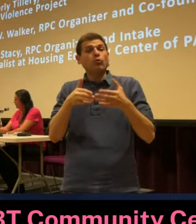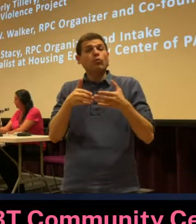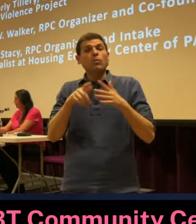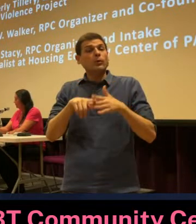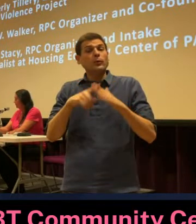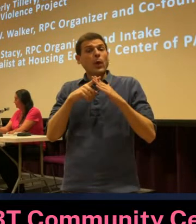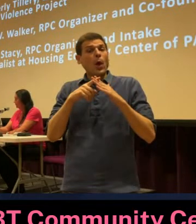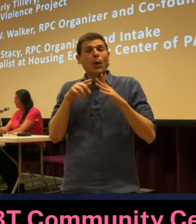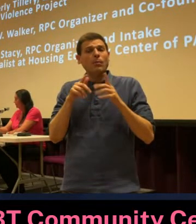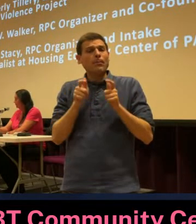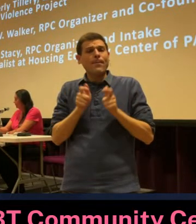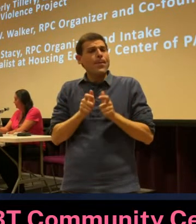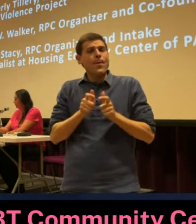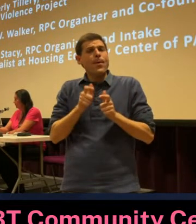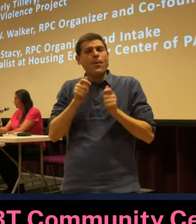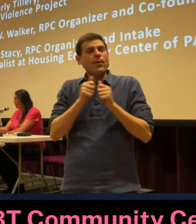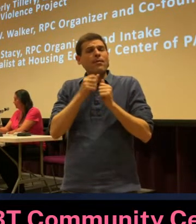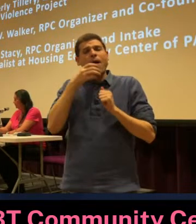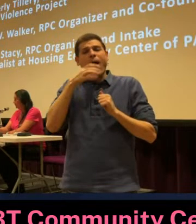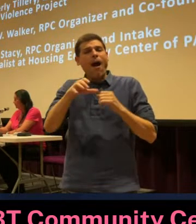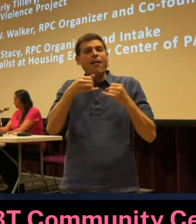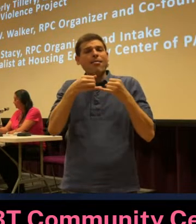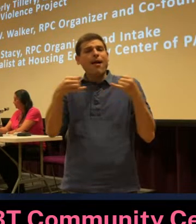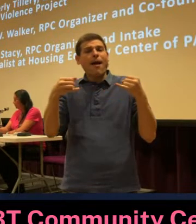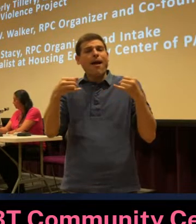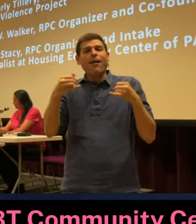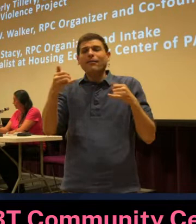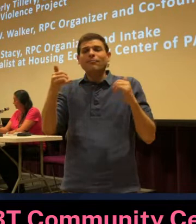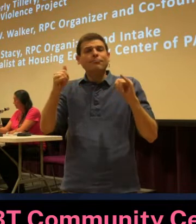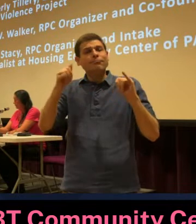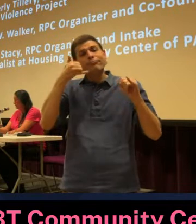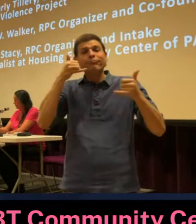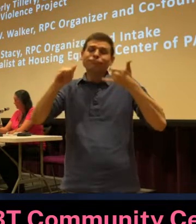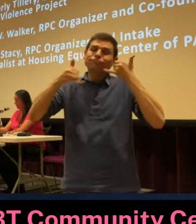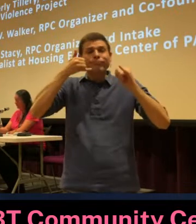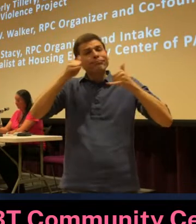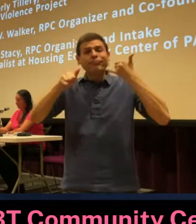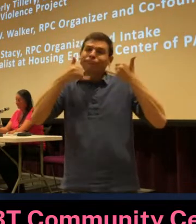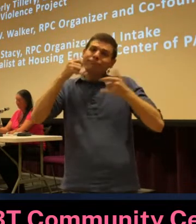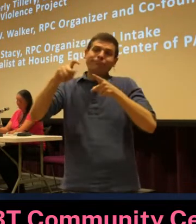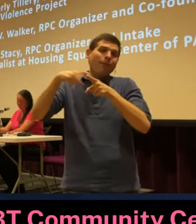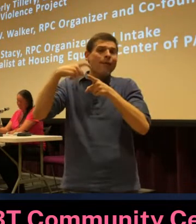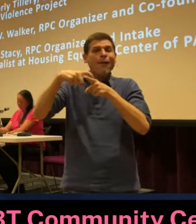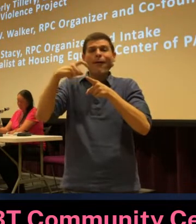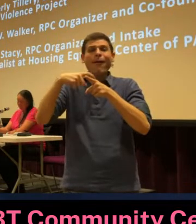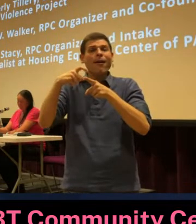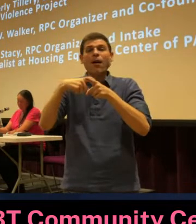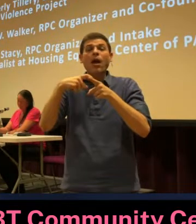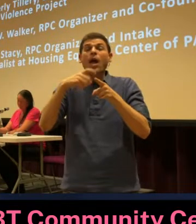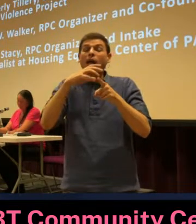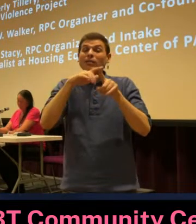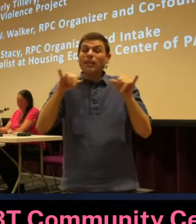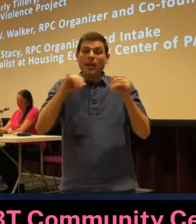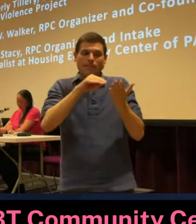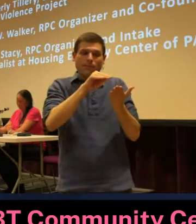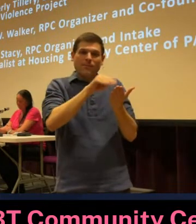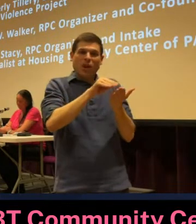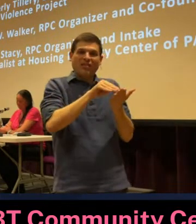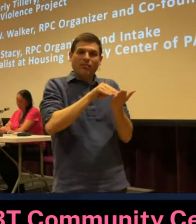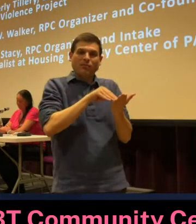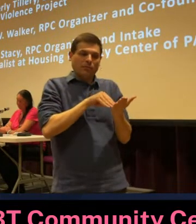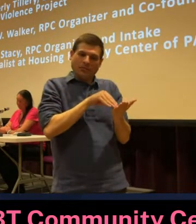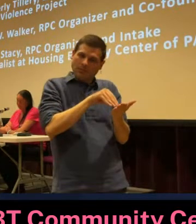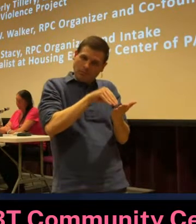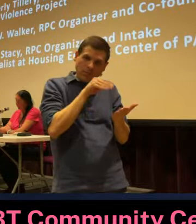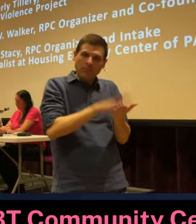hotline out of somebody's apartment and basically saying we need to track the violence that's happening